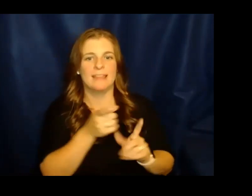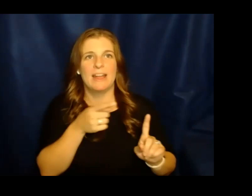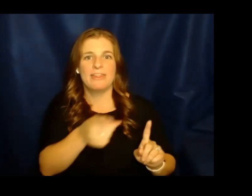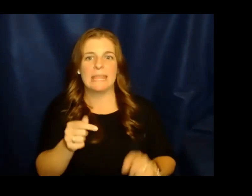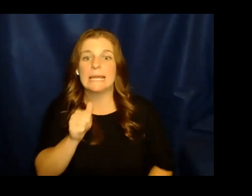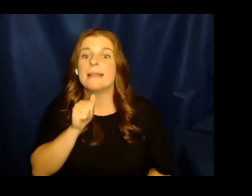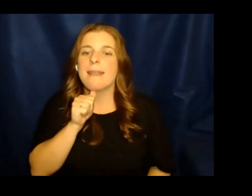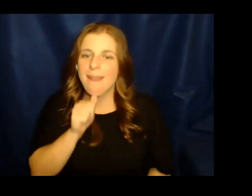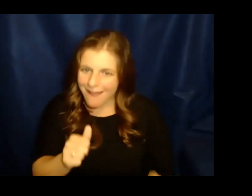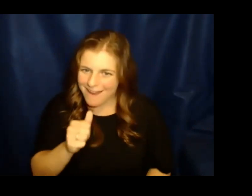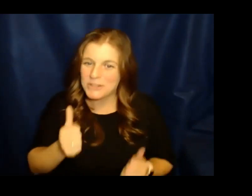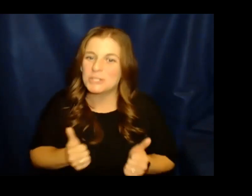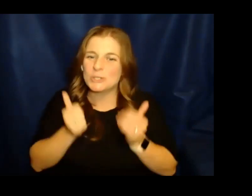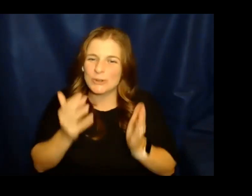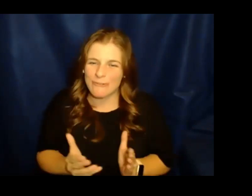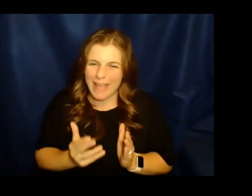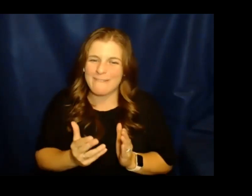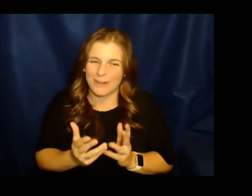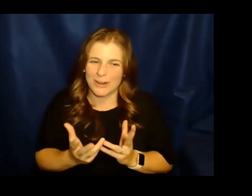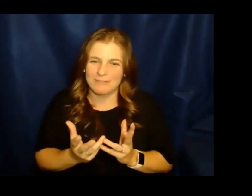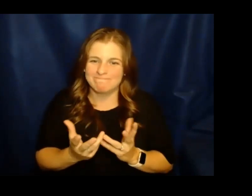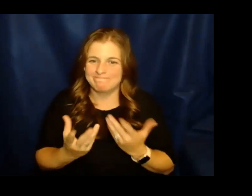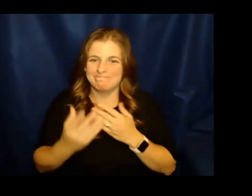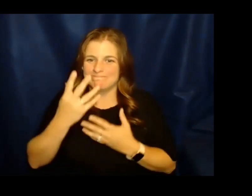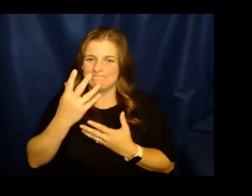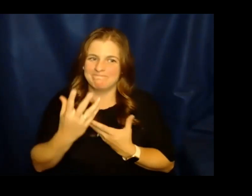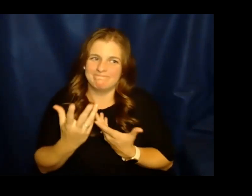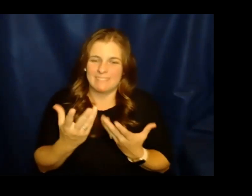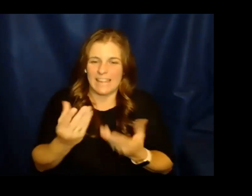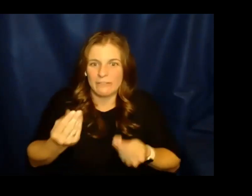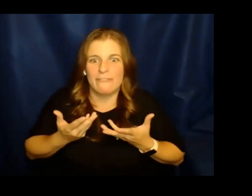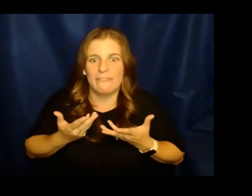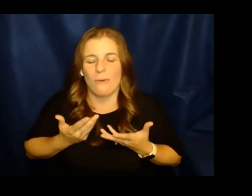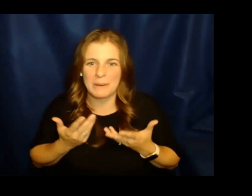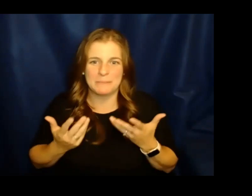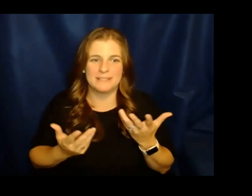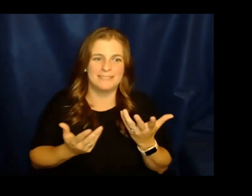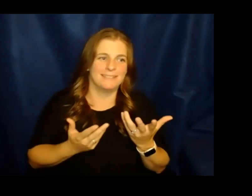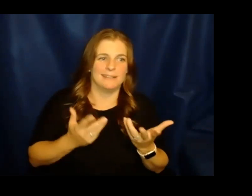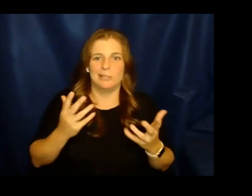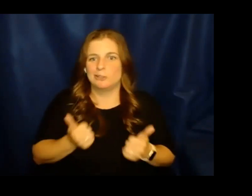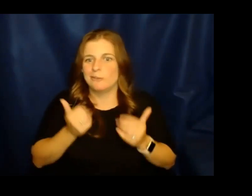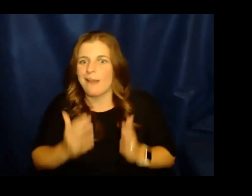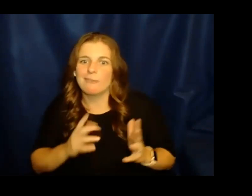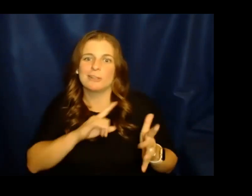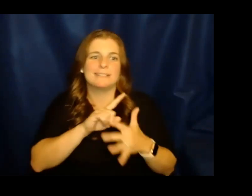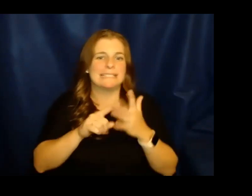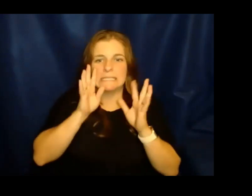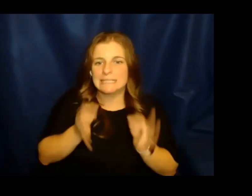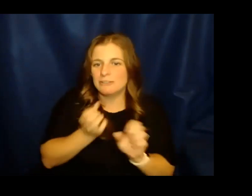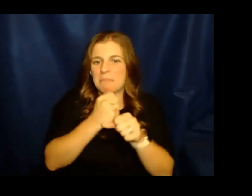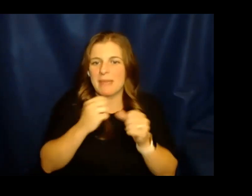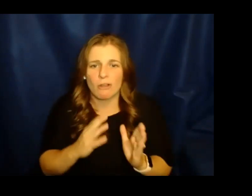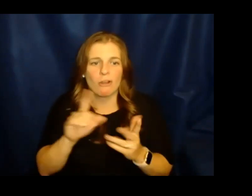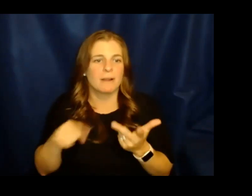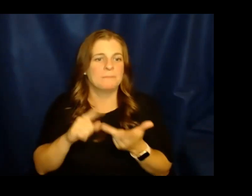non-survivor informed editors and decision makers in the media, the fashion industrial